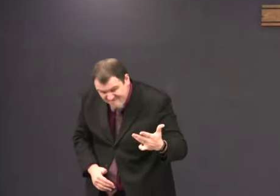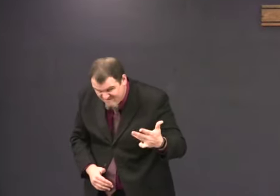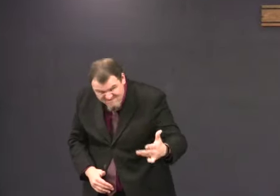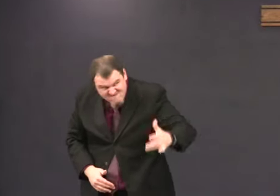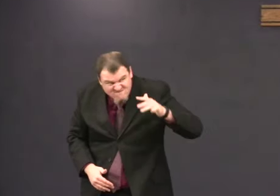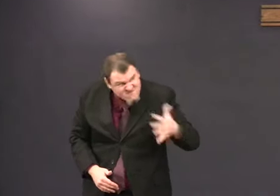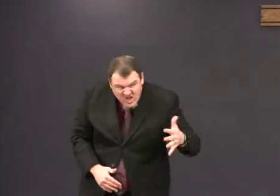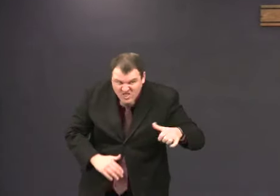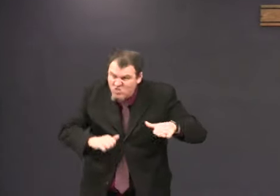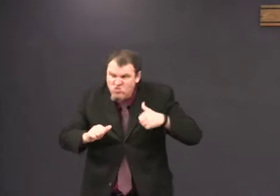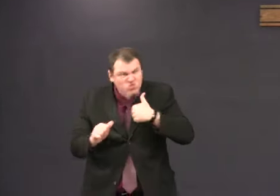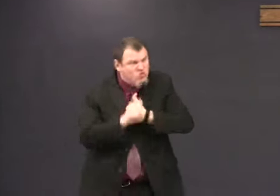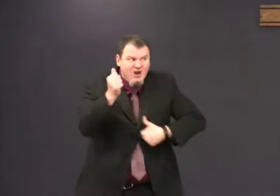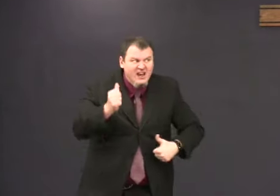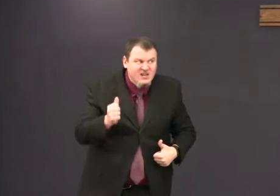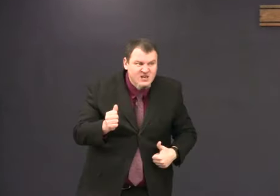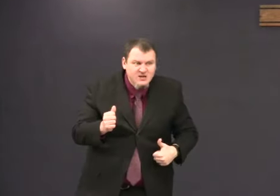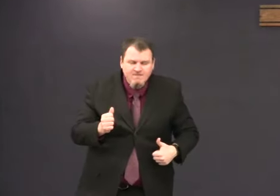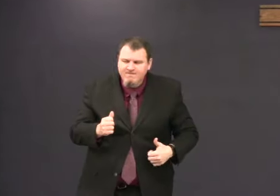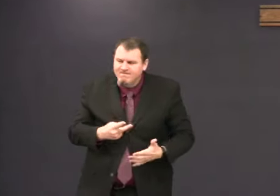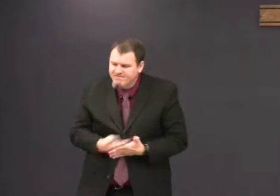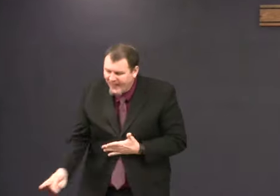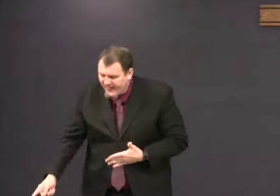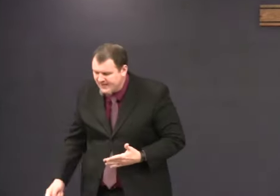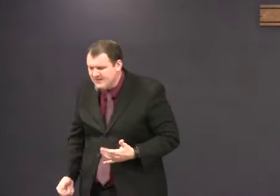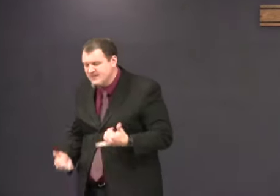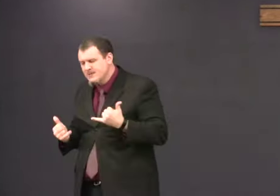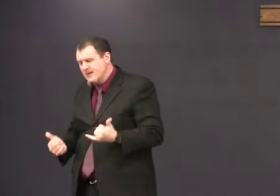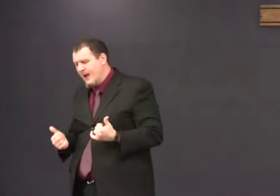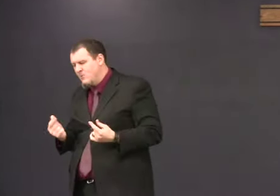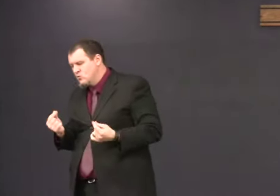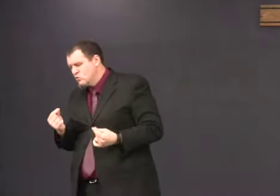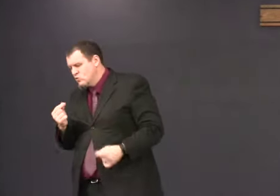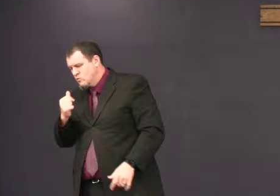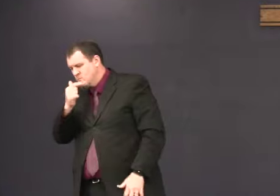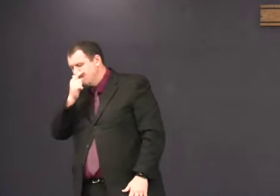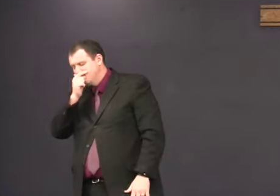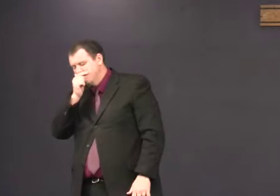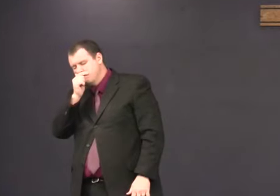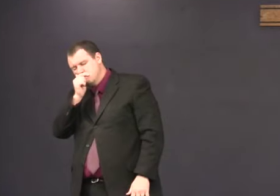at least 5 times. And the 5th time, they threatened him. And